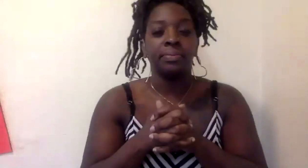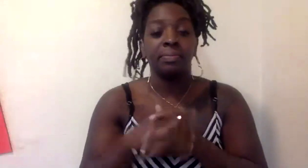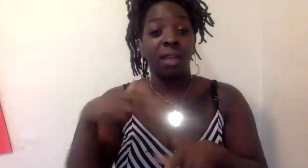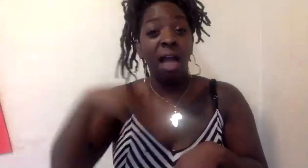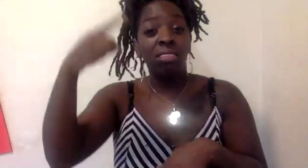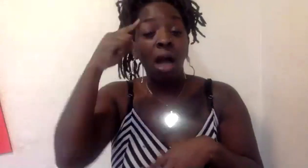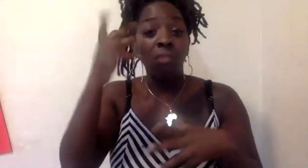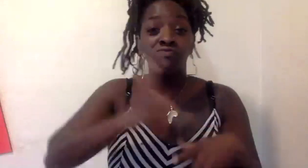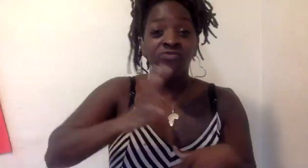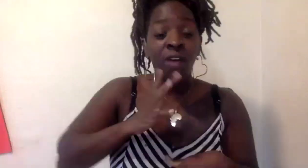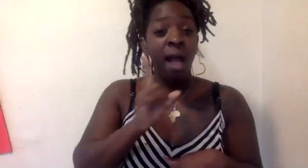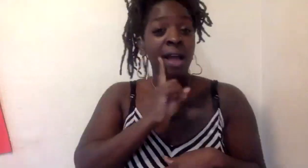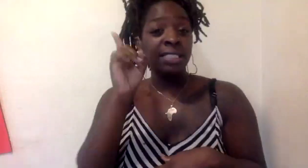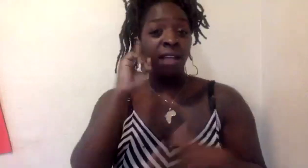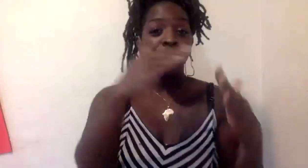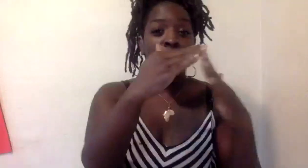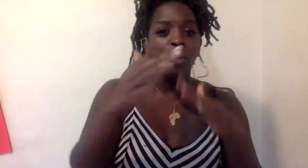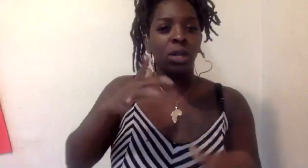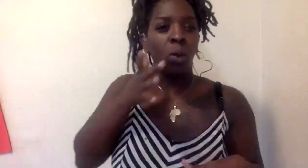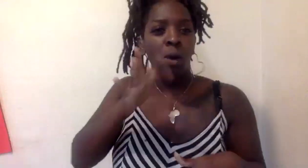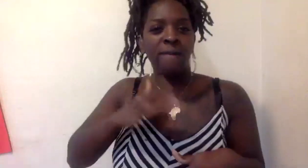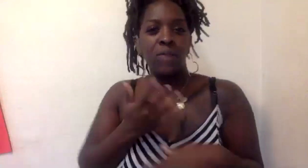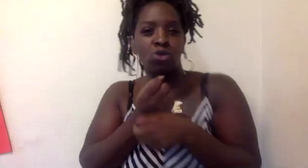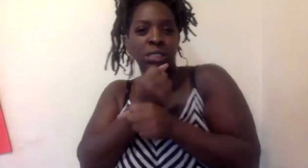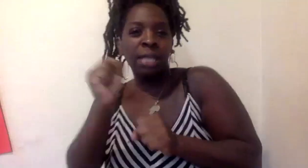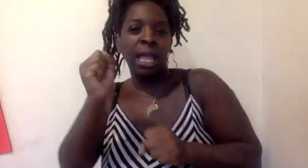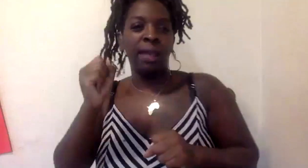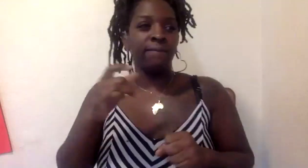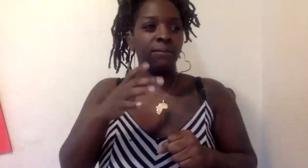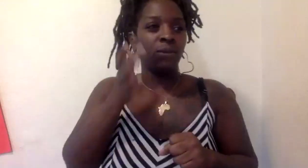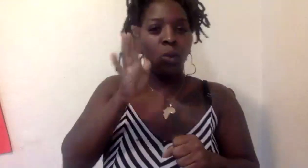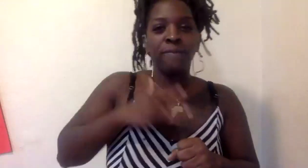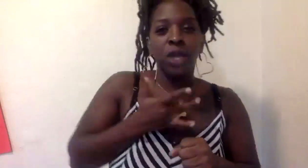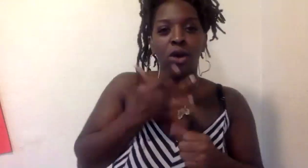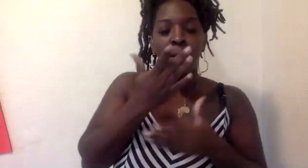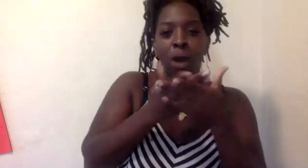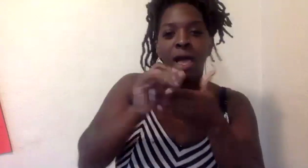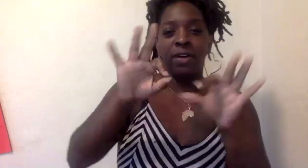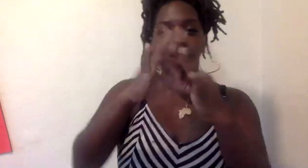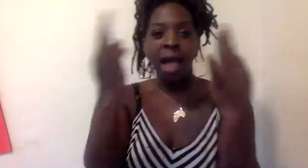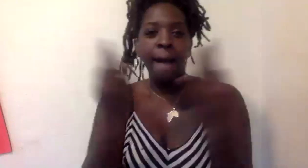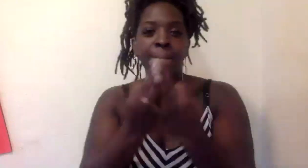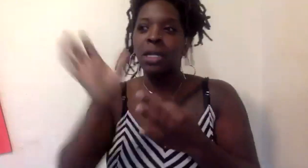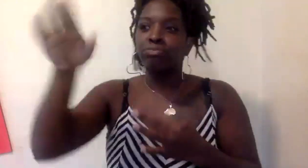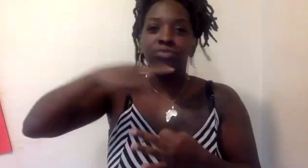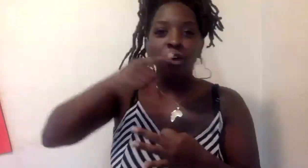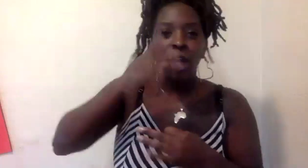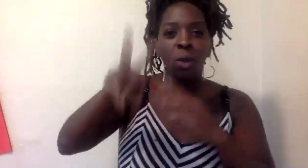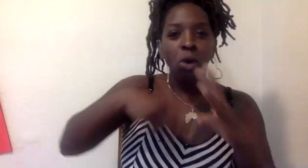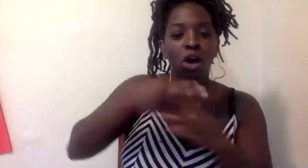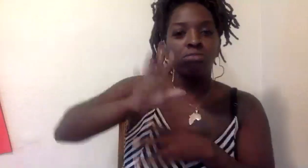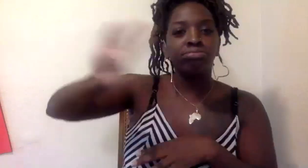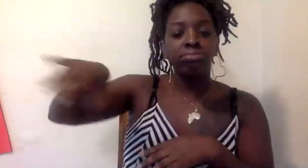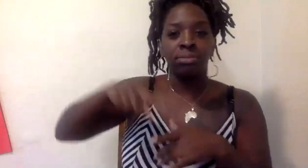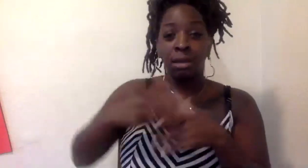equality, not only at DCS, but in America. And I thought that I would feel safe in the deaf community. I felt like I would feel part of the family